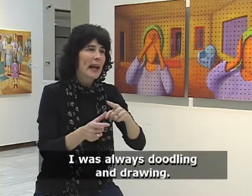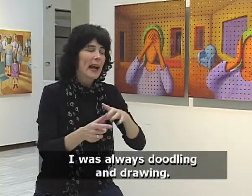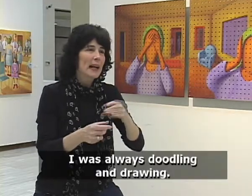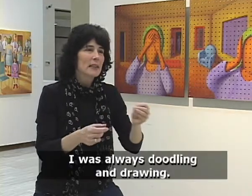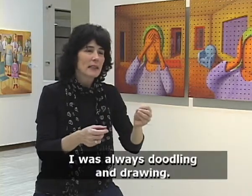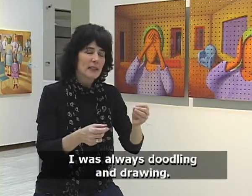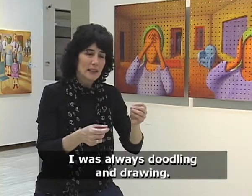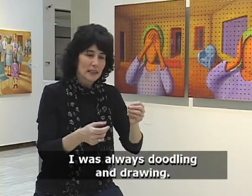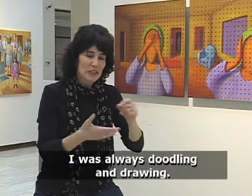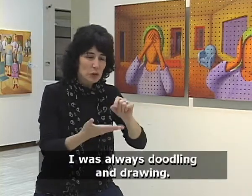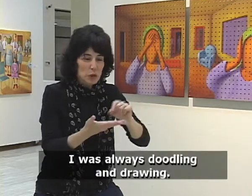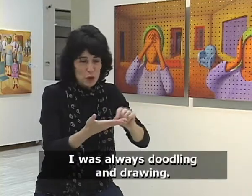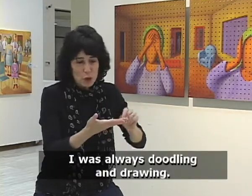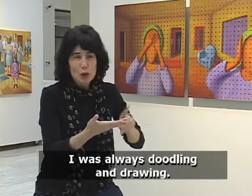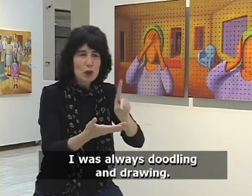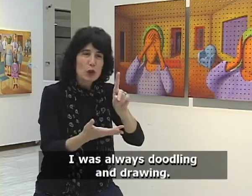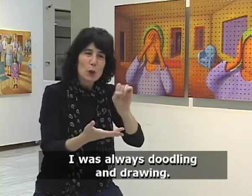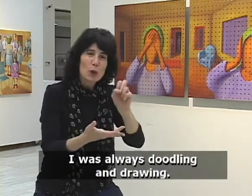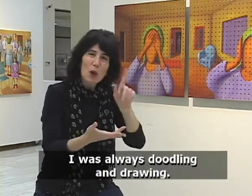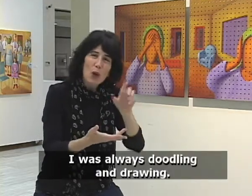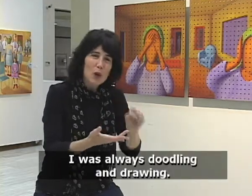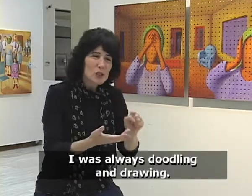I was always doodling and drawing,